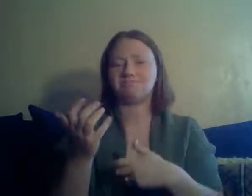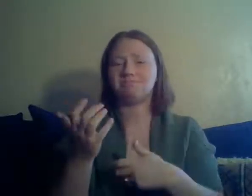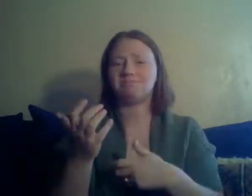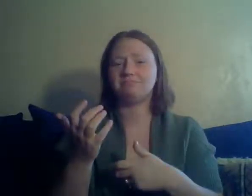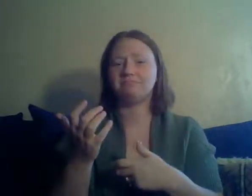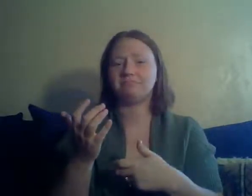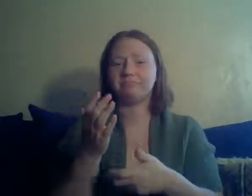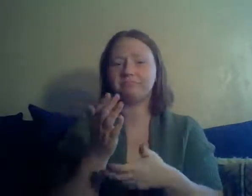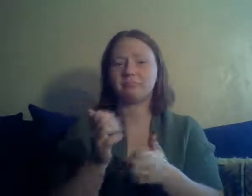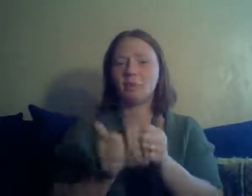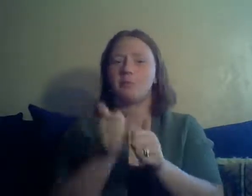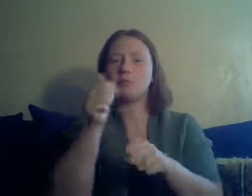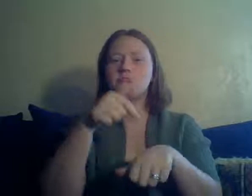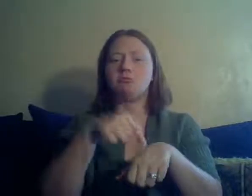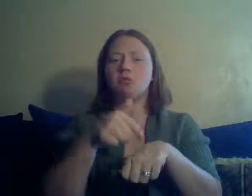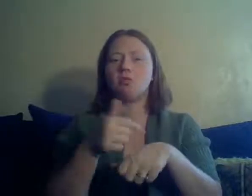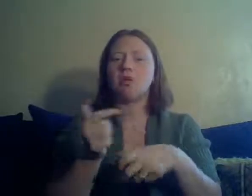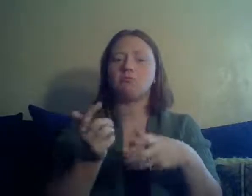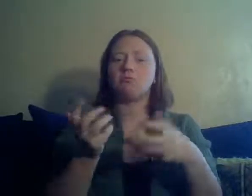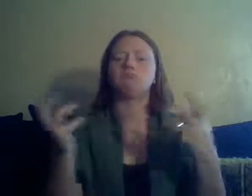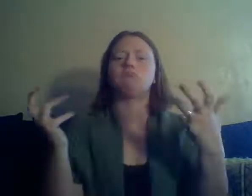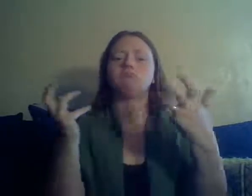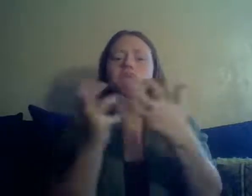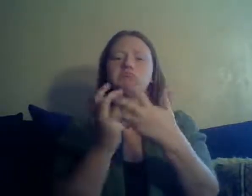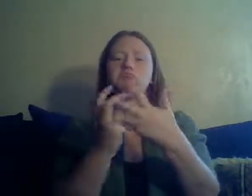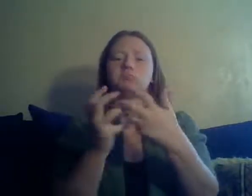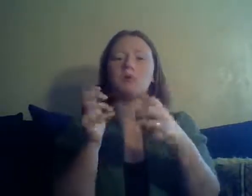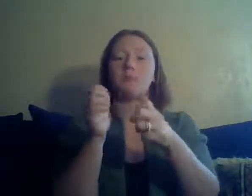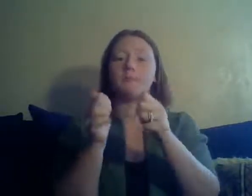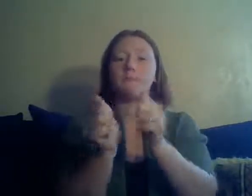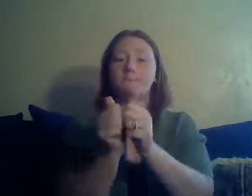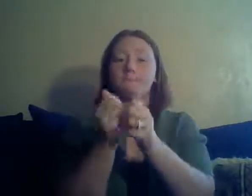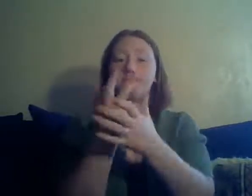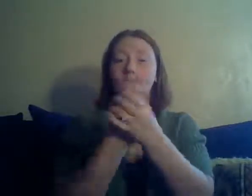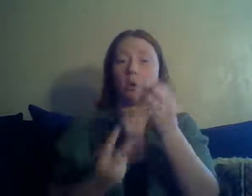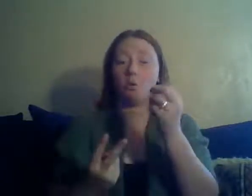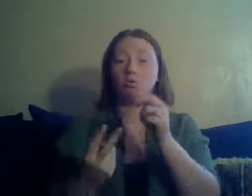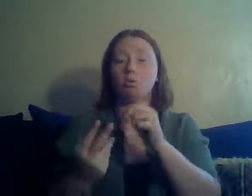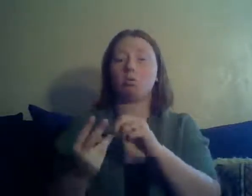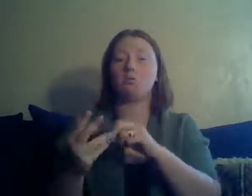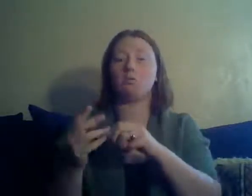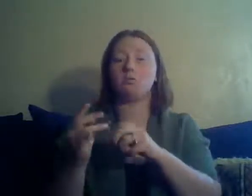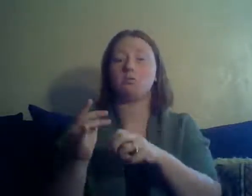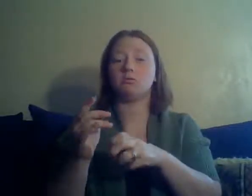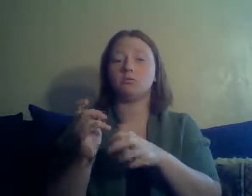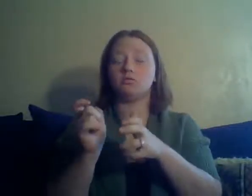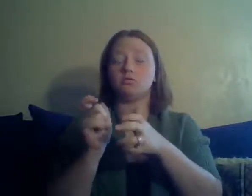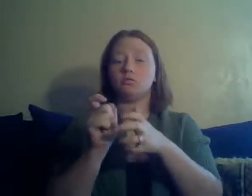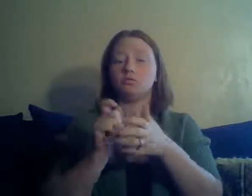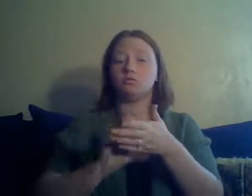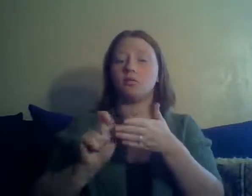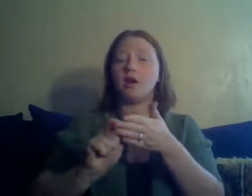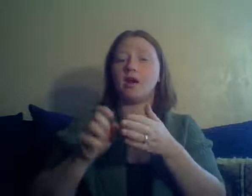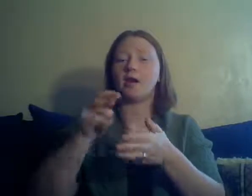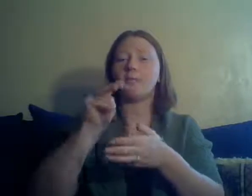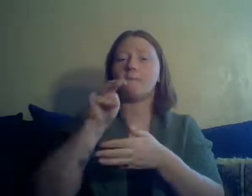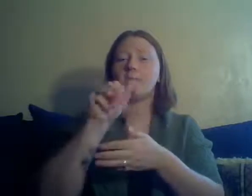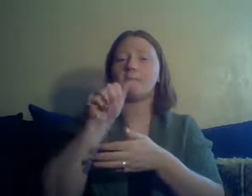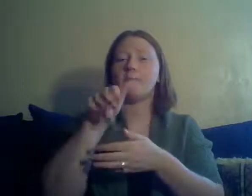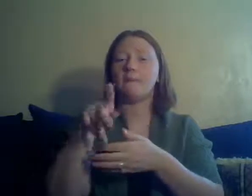of patterns, which is good for them to see as well. So they draw a concept map, maybe write a summary, and here they're bringing in all the skills that they've learned